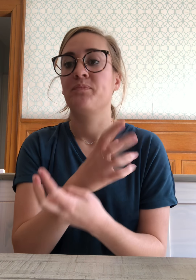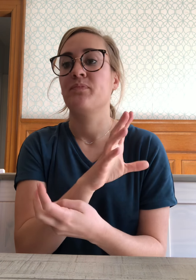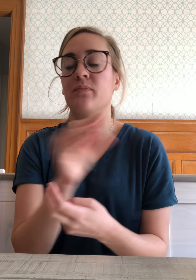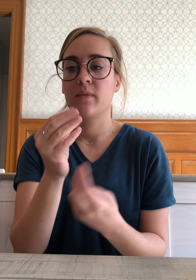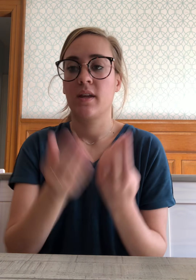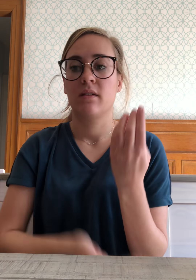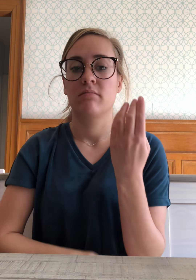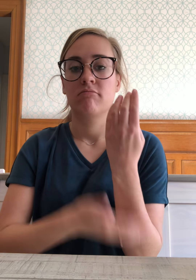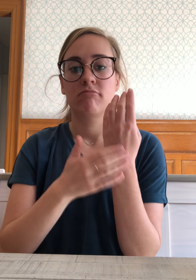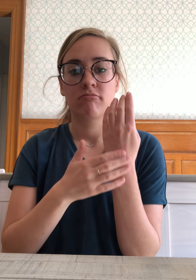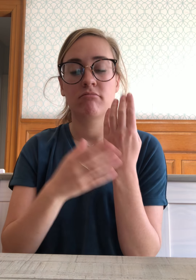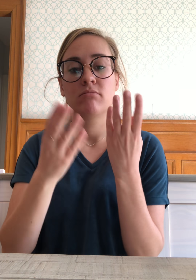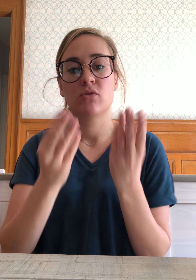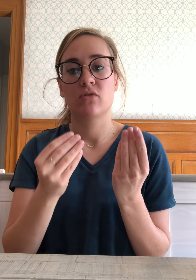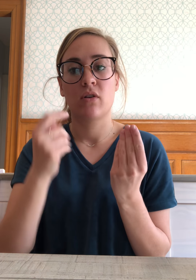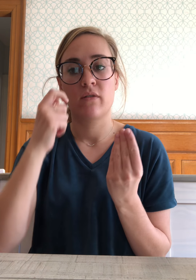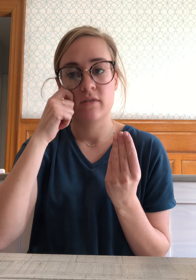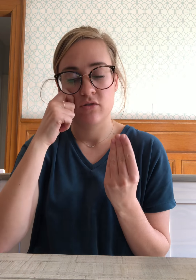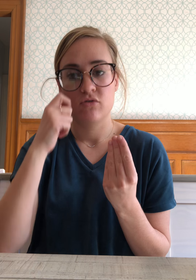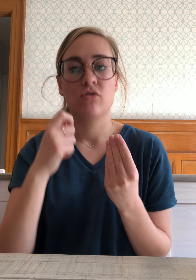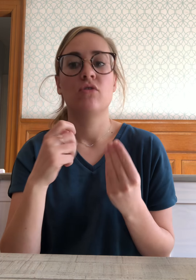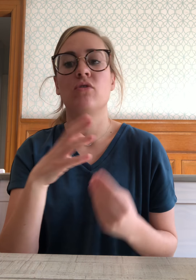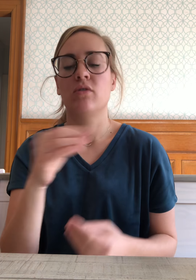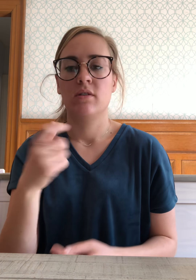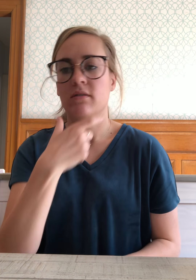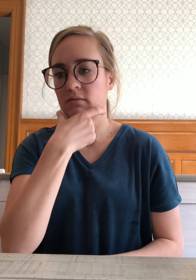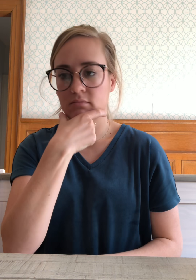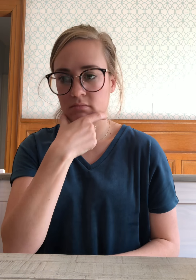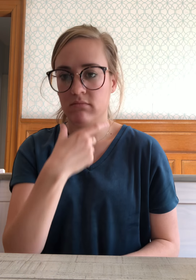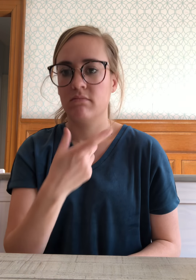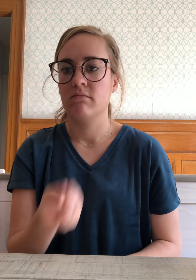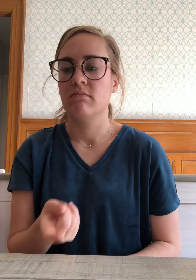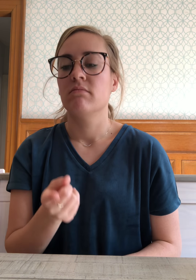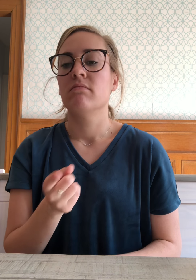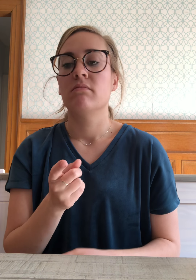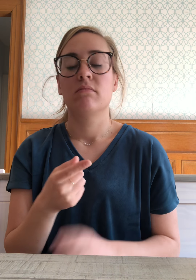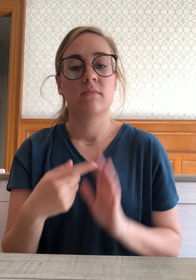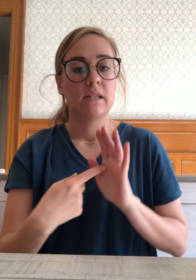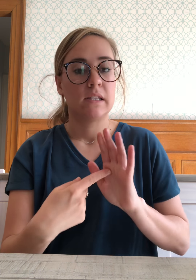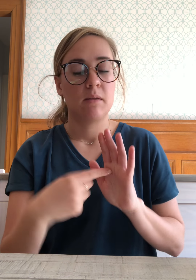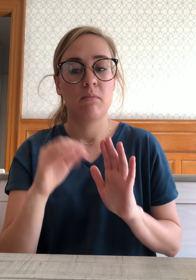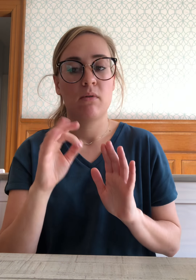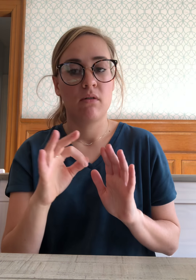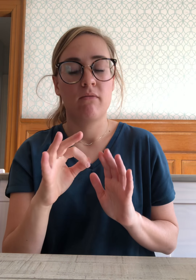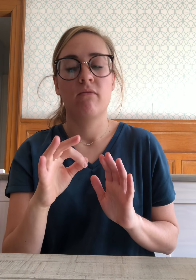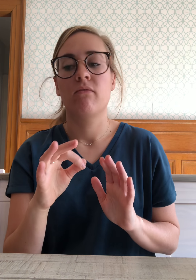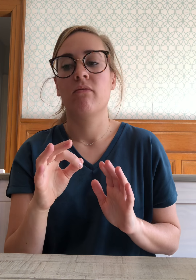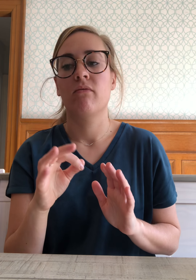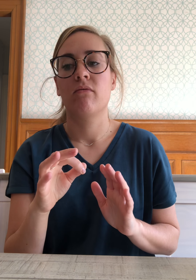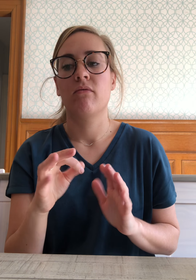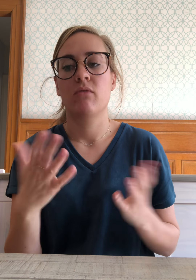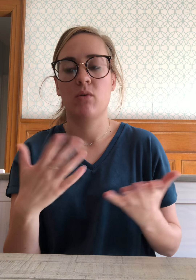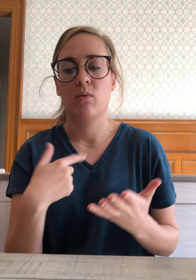of the mandible as anchorage. So here's our example of what I was referring